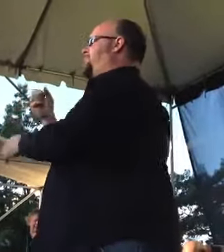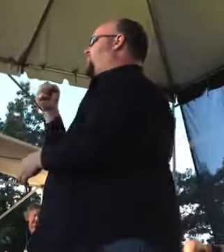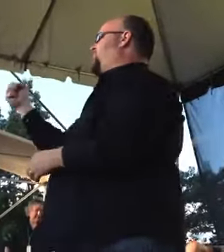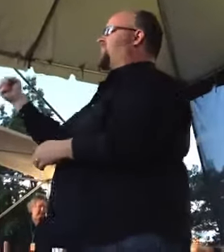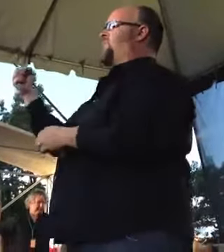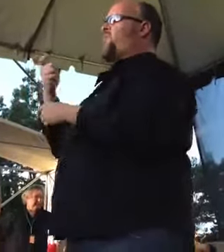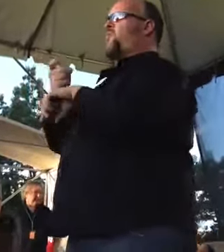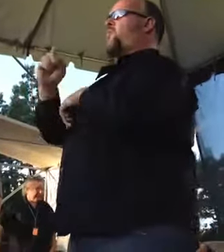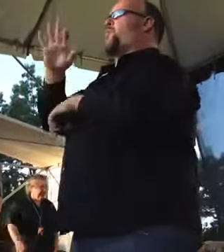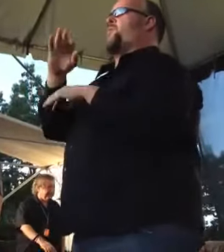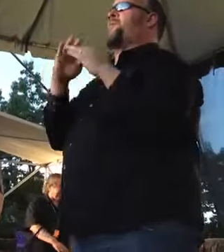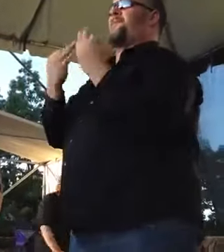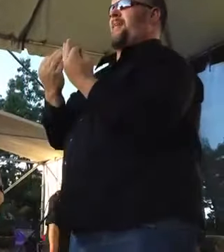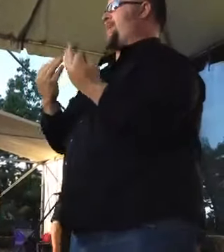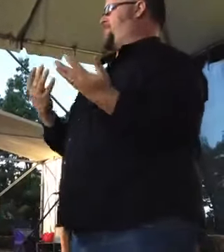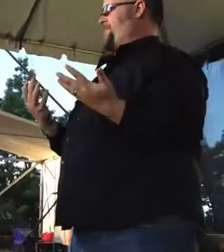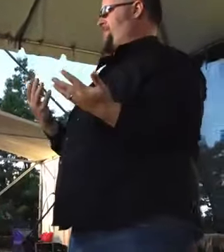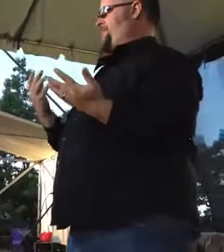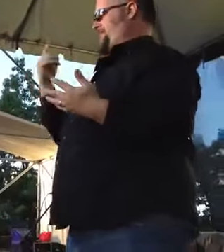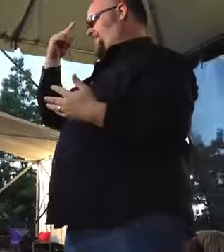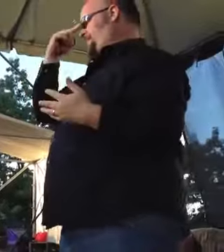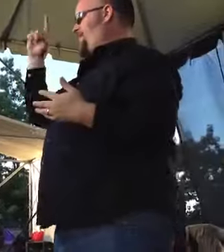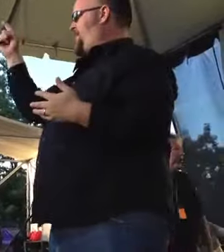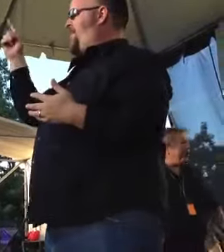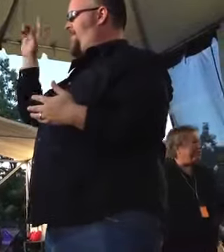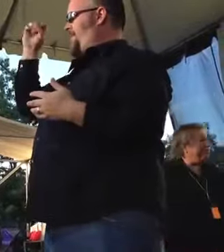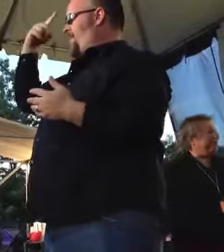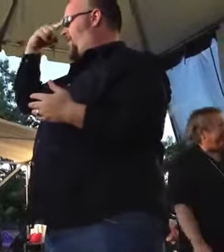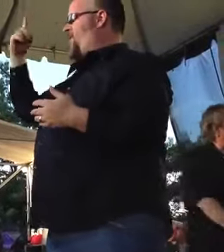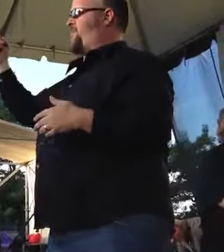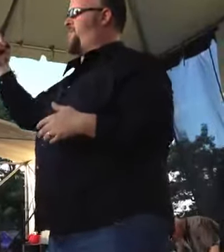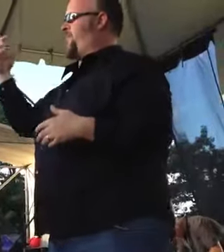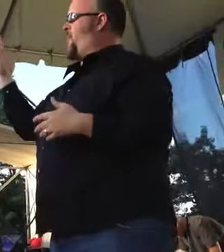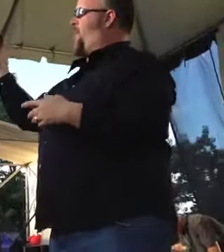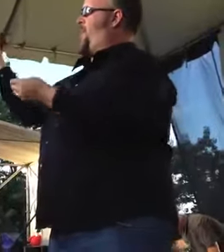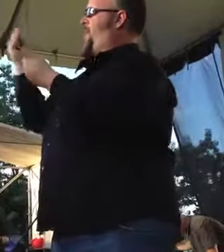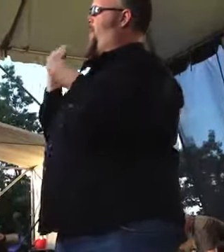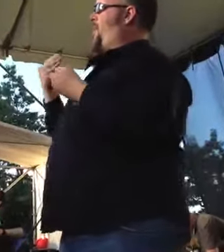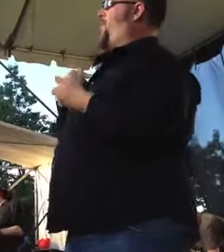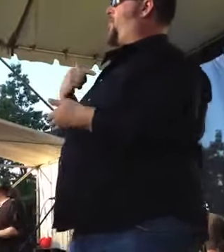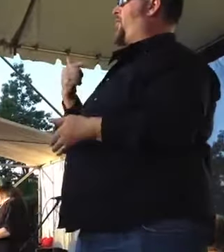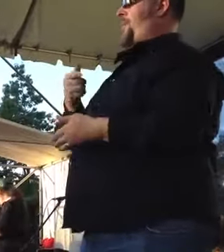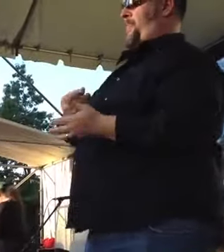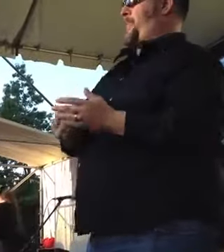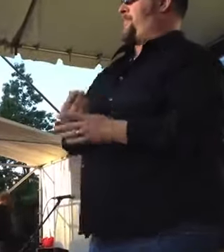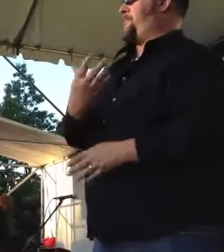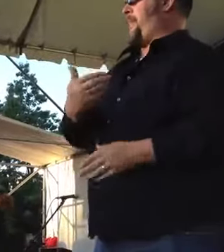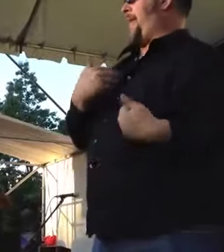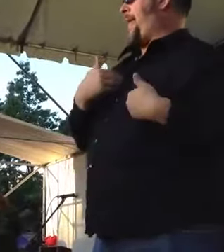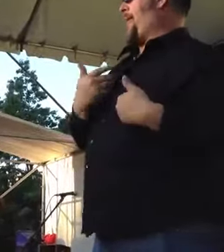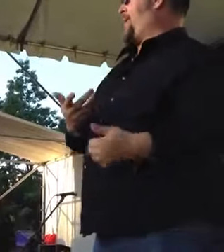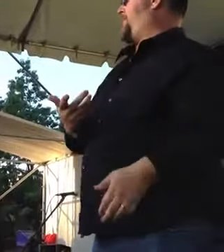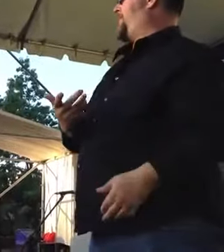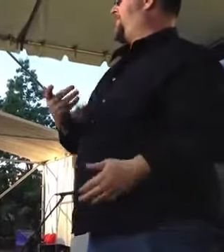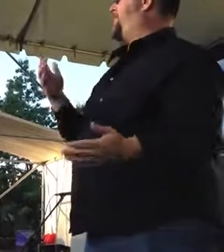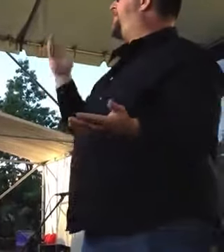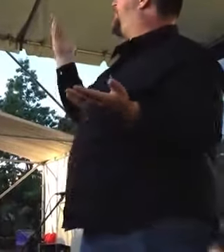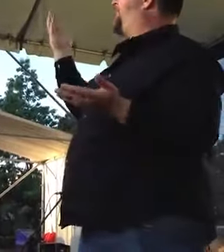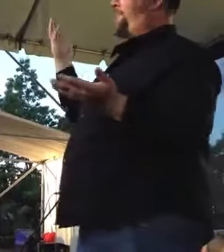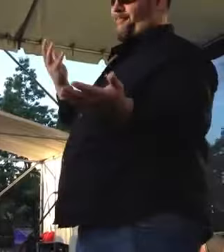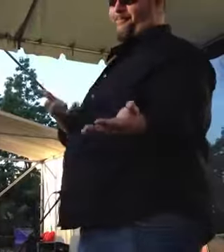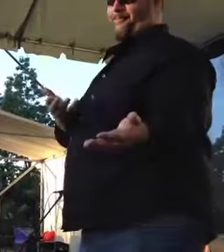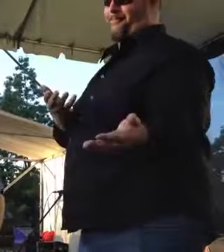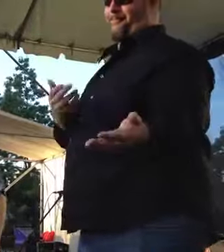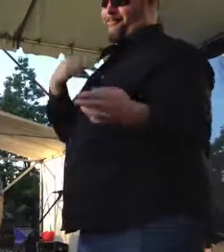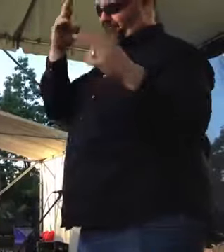ruining families. When you think about what those governments offer us and what this plant offers us, our loyalty is